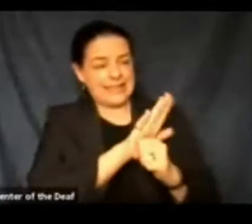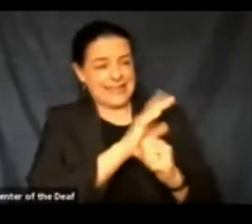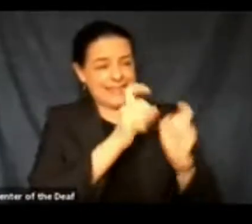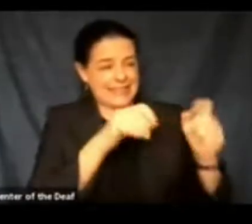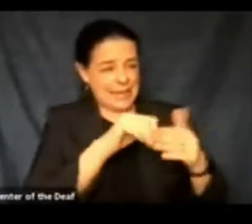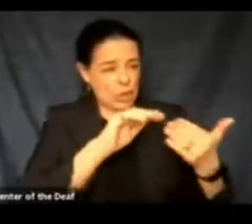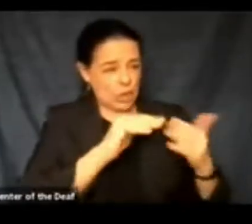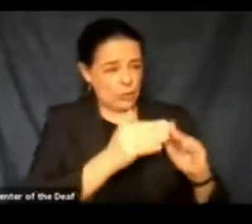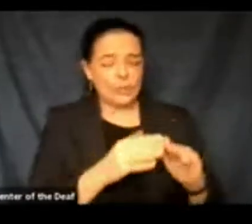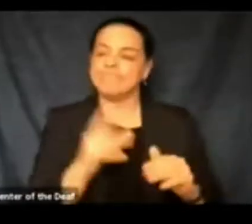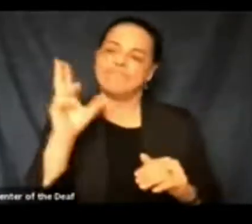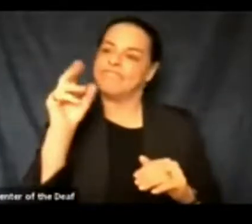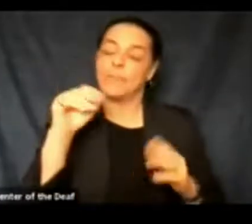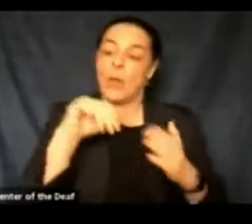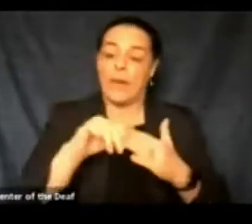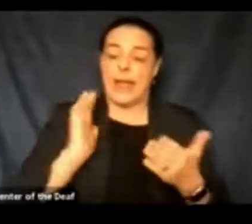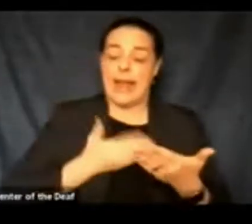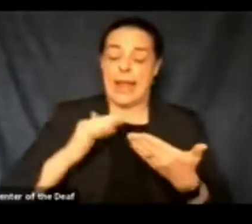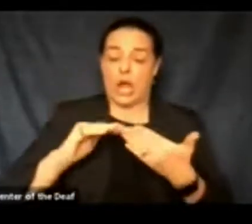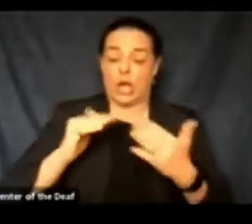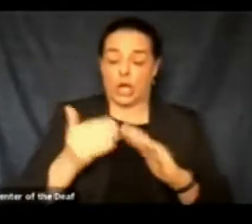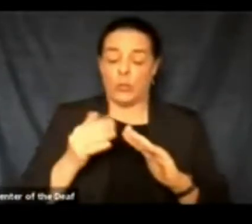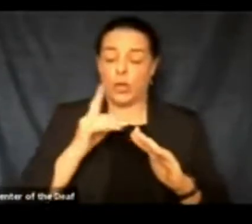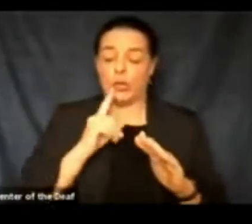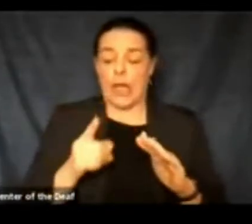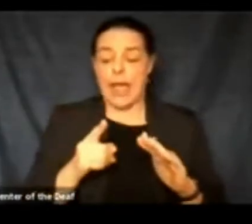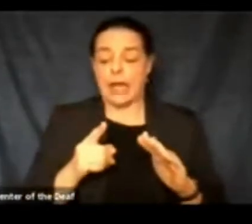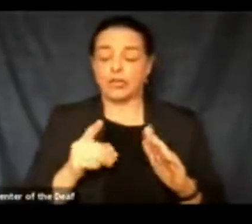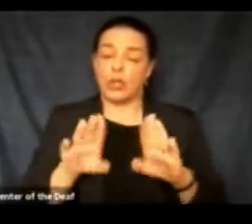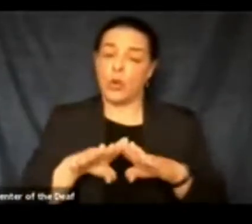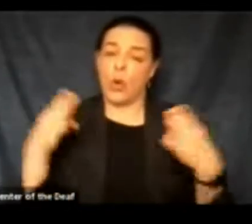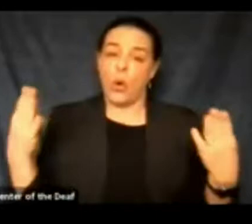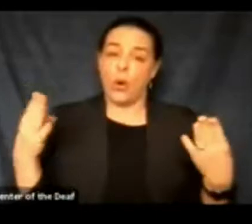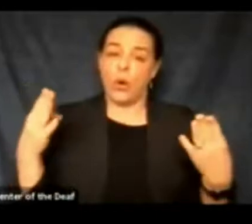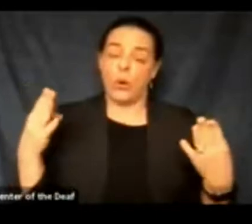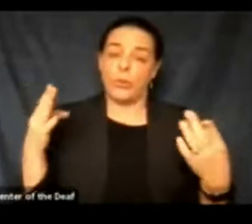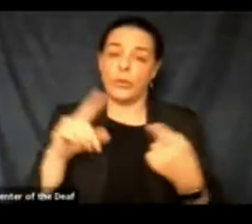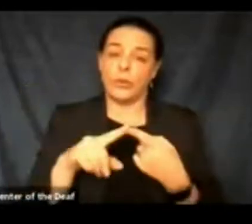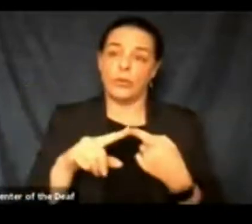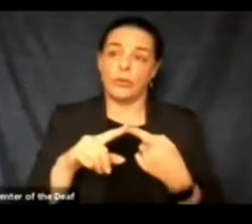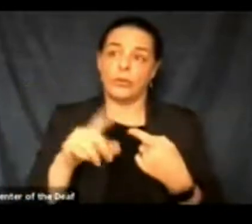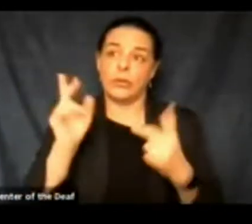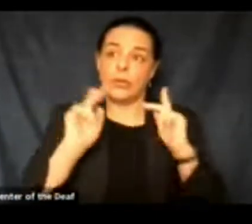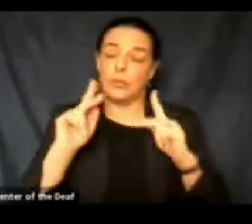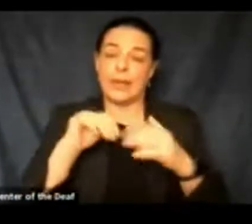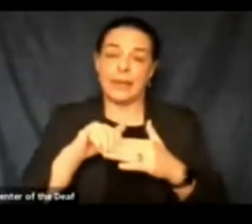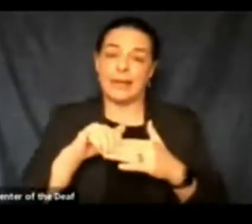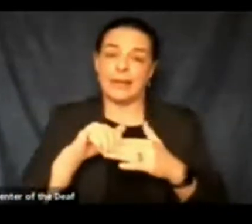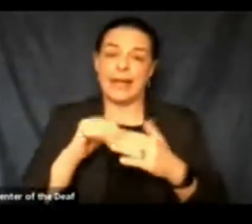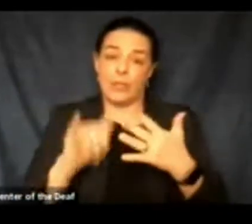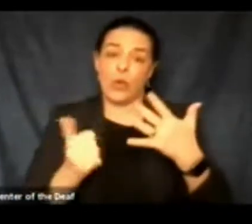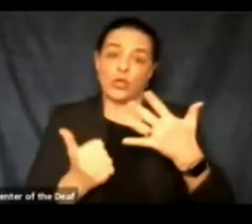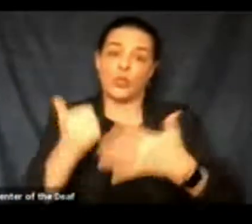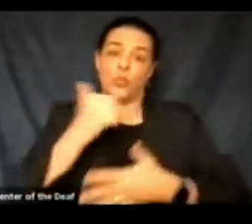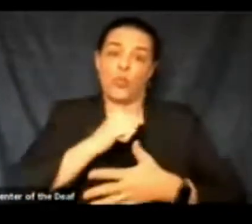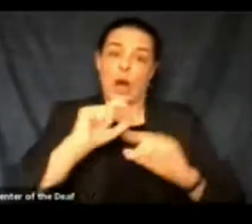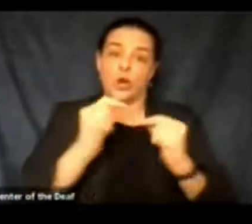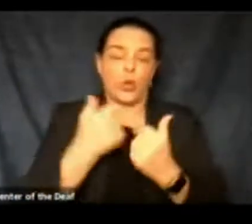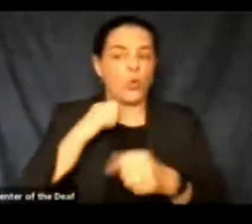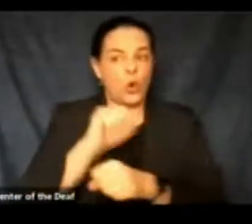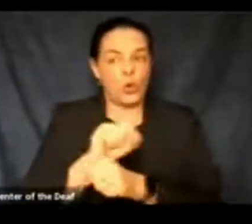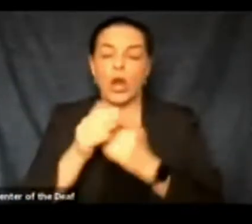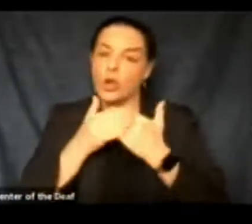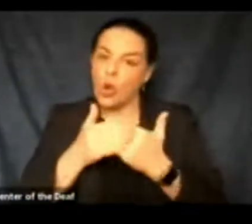within our community, they're actually, they're opening it up to folks throughout the priority groups. We've been working very closely with them on